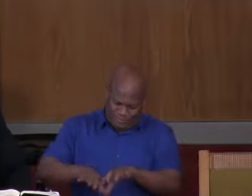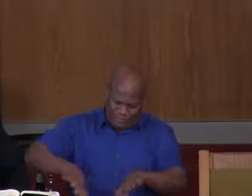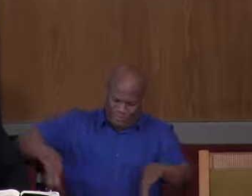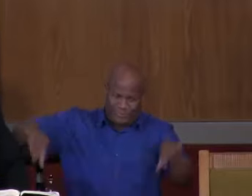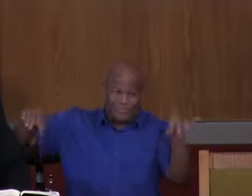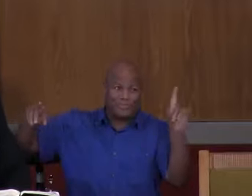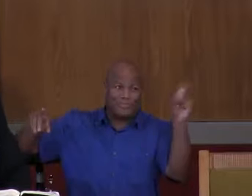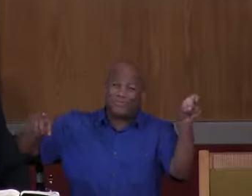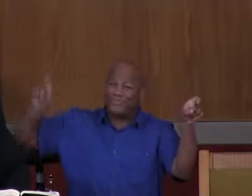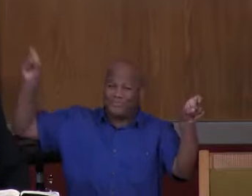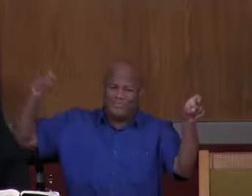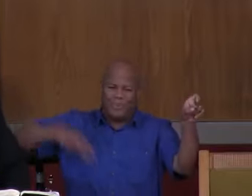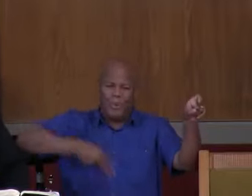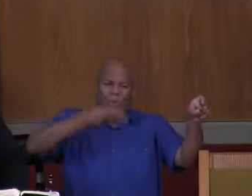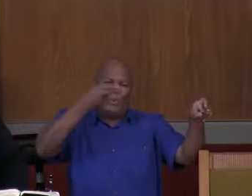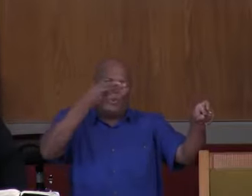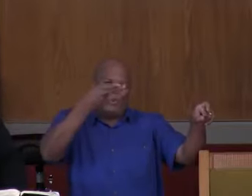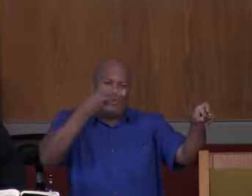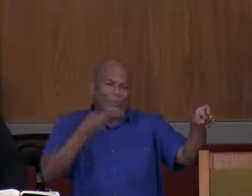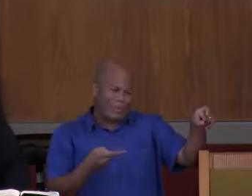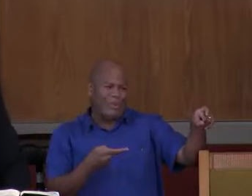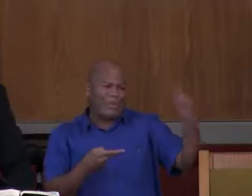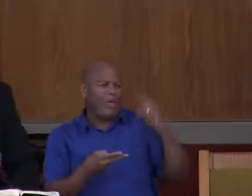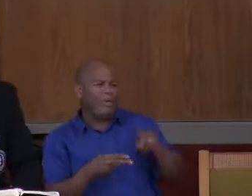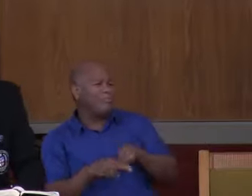to, but you still got to get there and work.